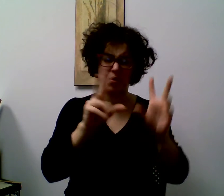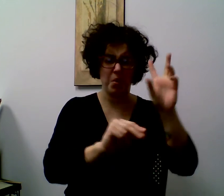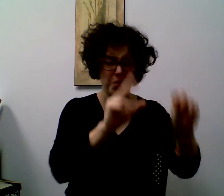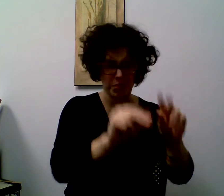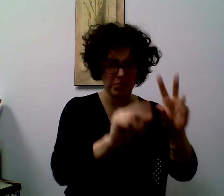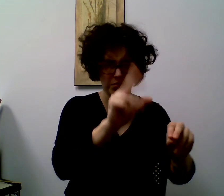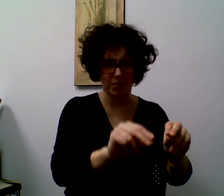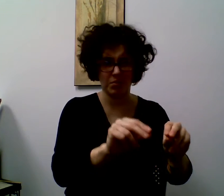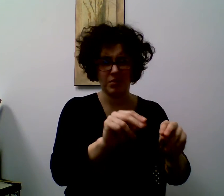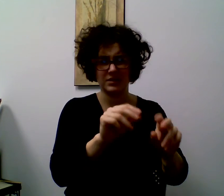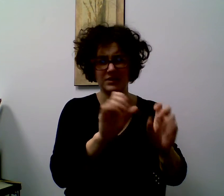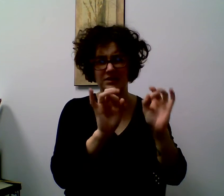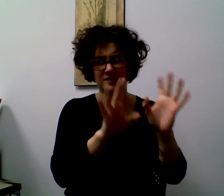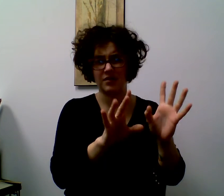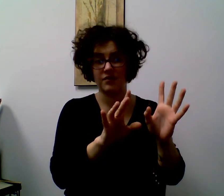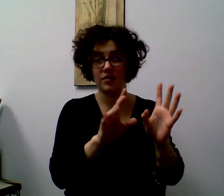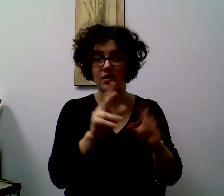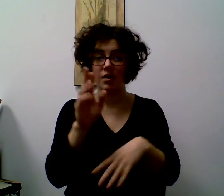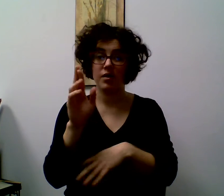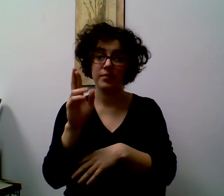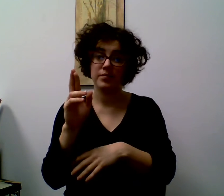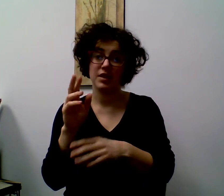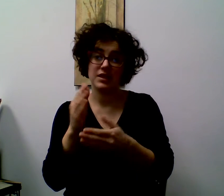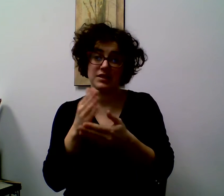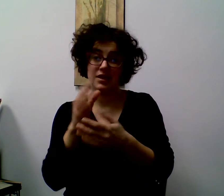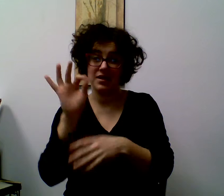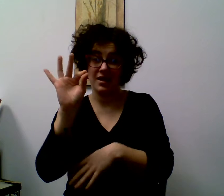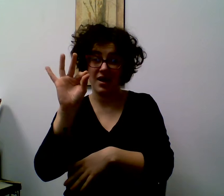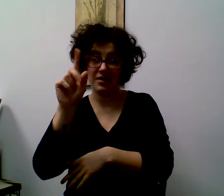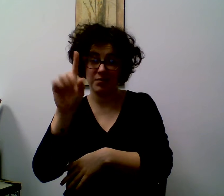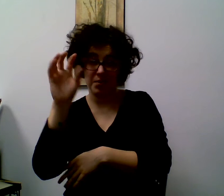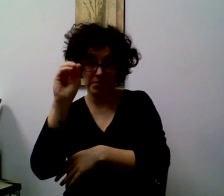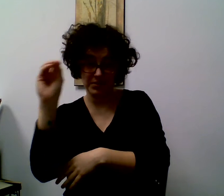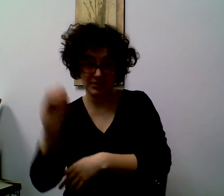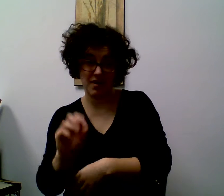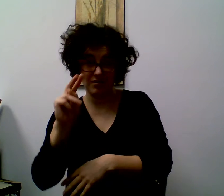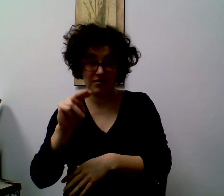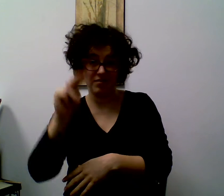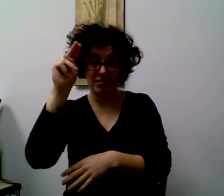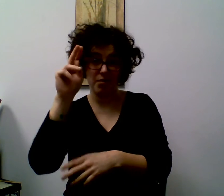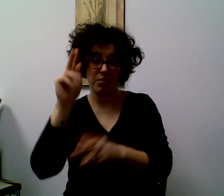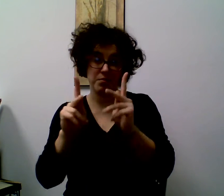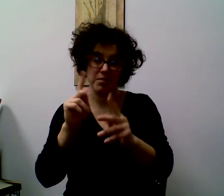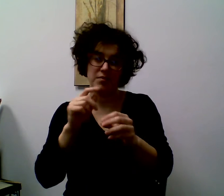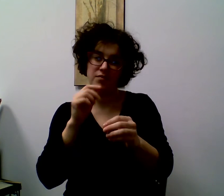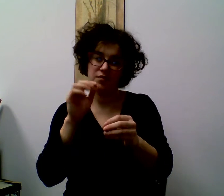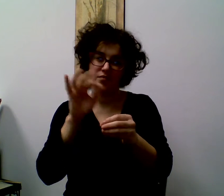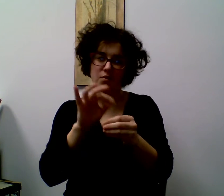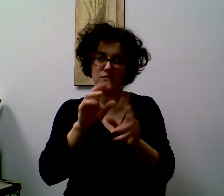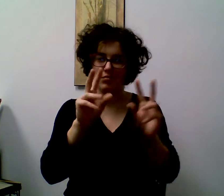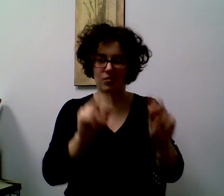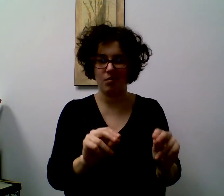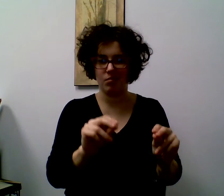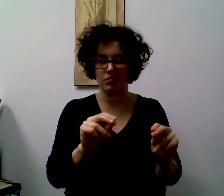Representatives, politicians traded insults and brandished weapons until a sergeant-at-arms restored order. President Pierce signed the bill